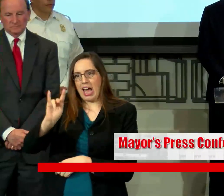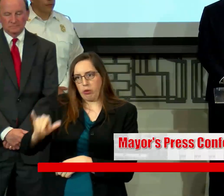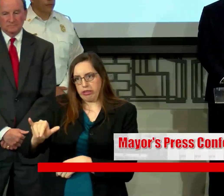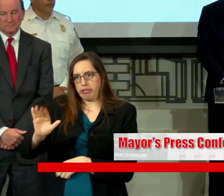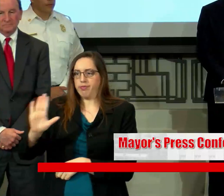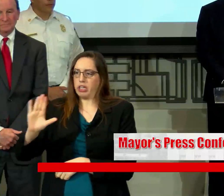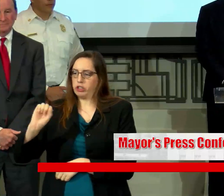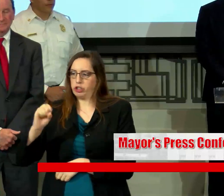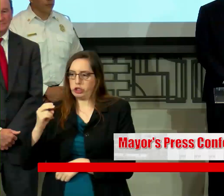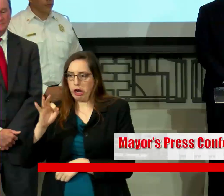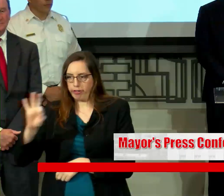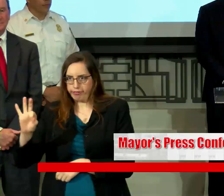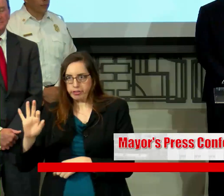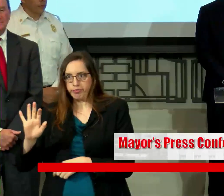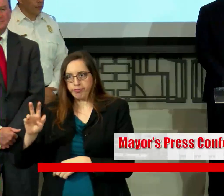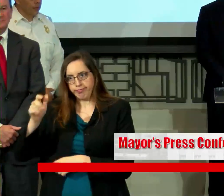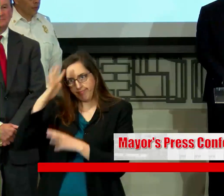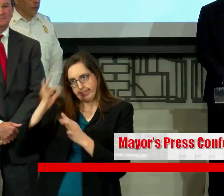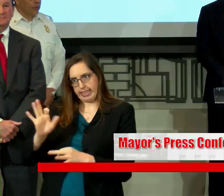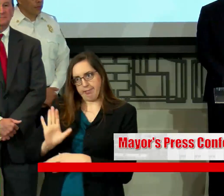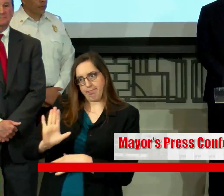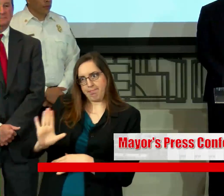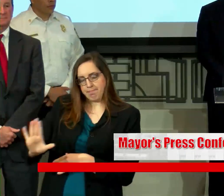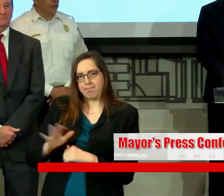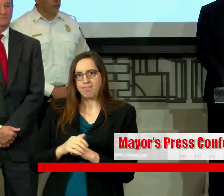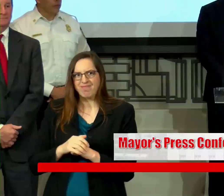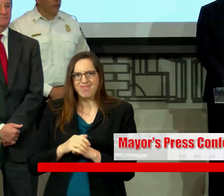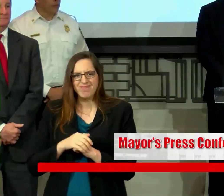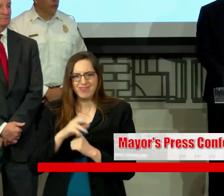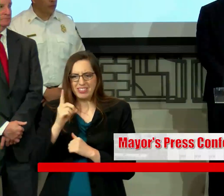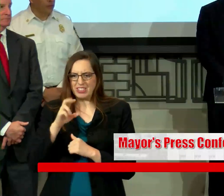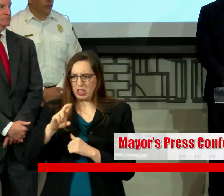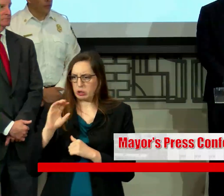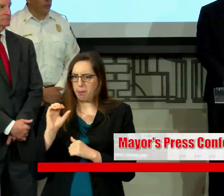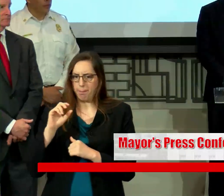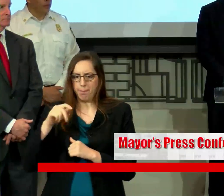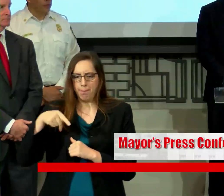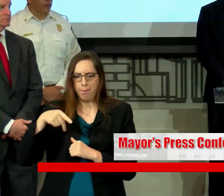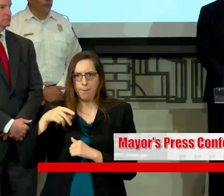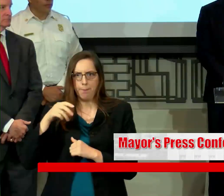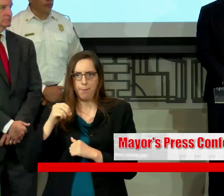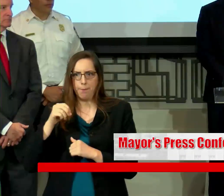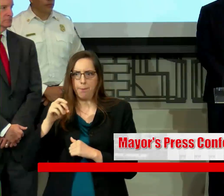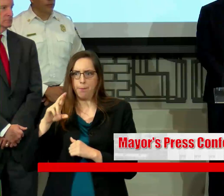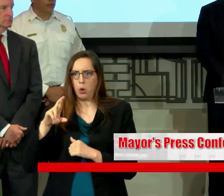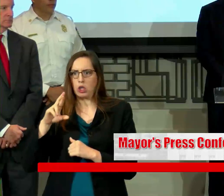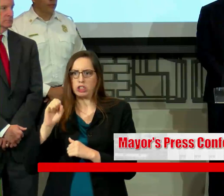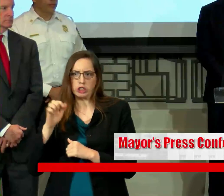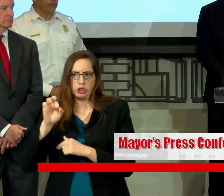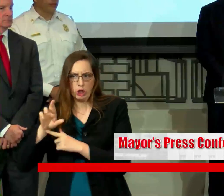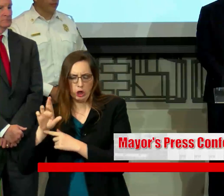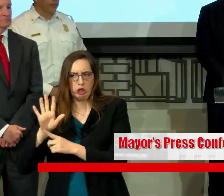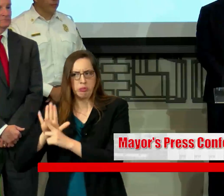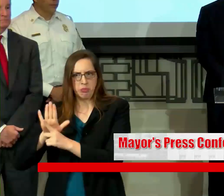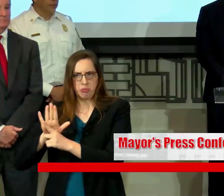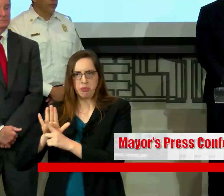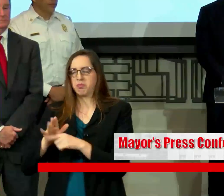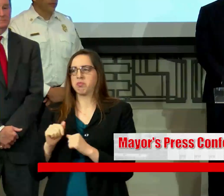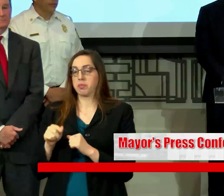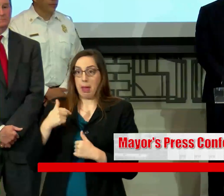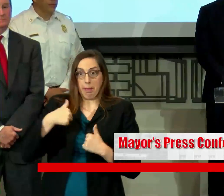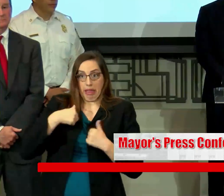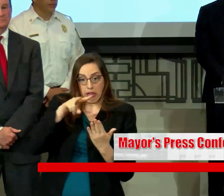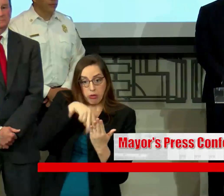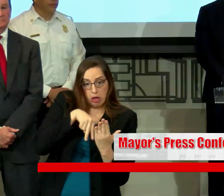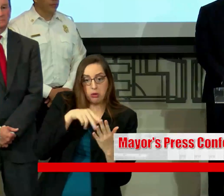sheriff. And I can't think of Dr. Porsche, is it Porsche? Dr. Porser. And so I have not reviewed